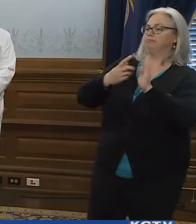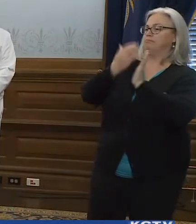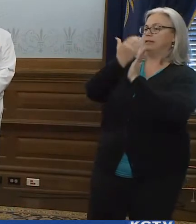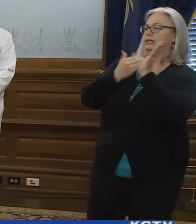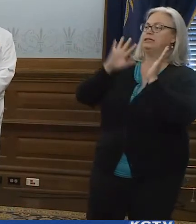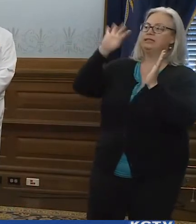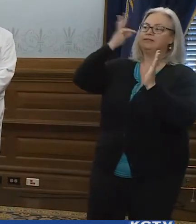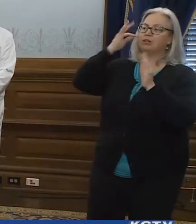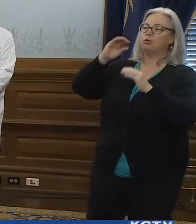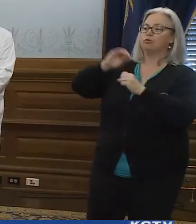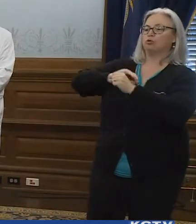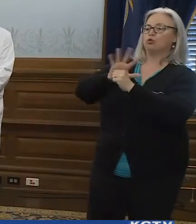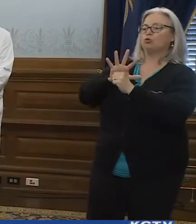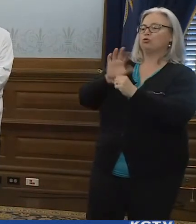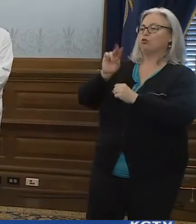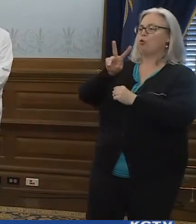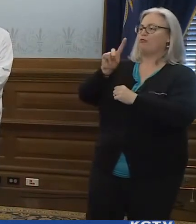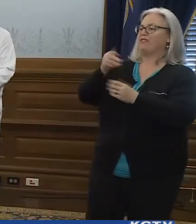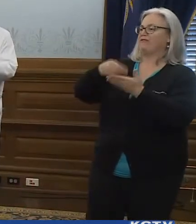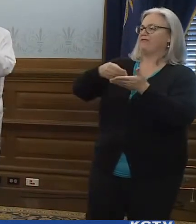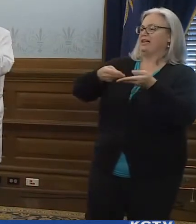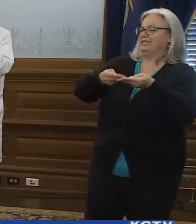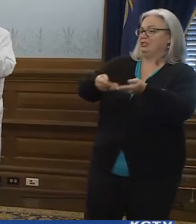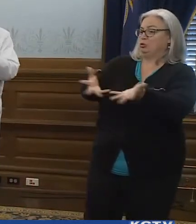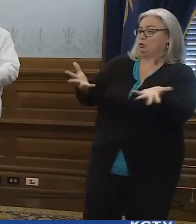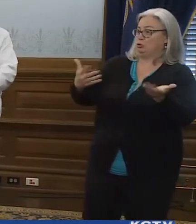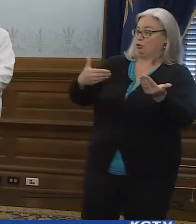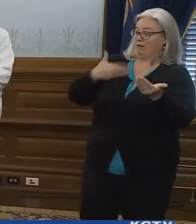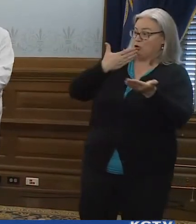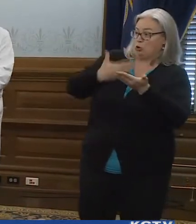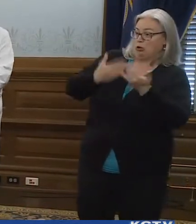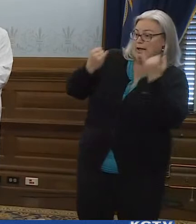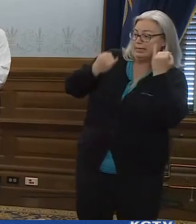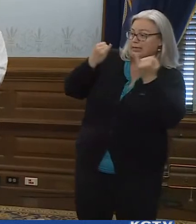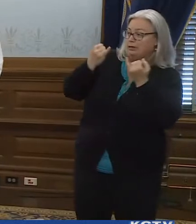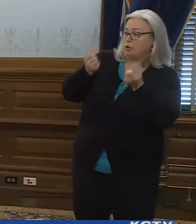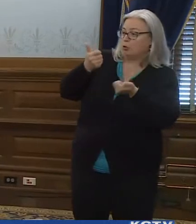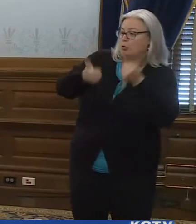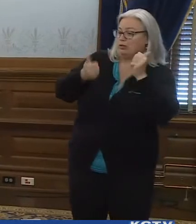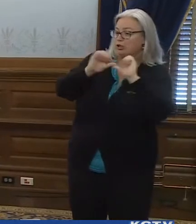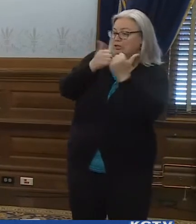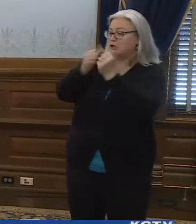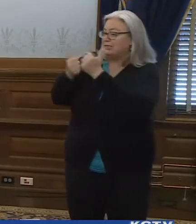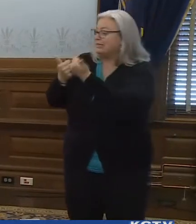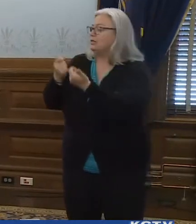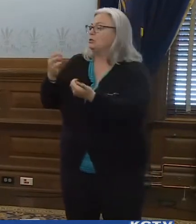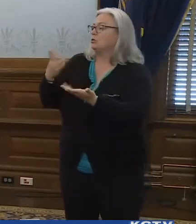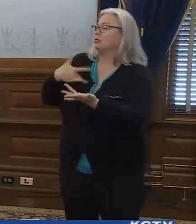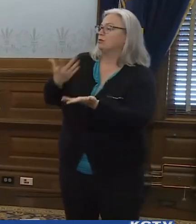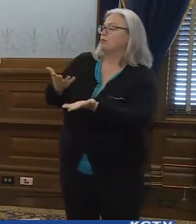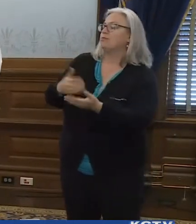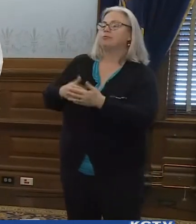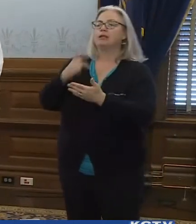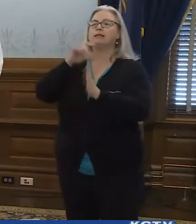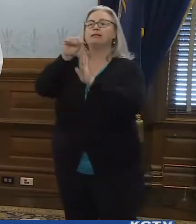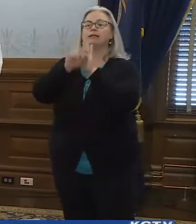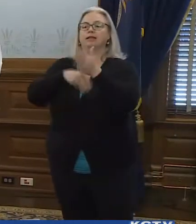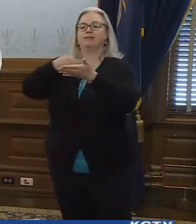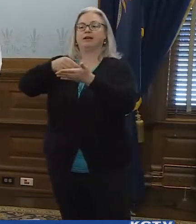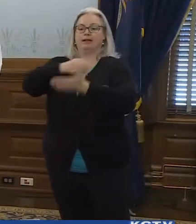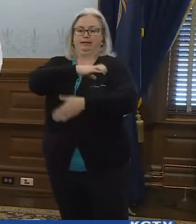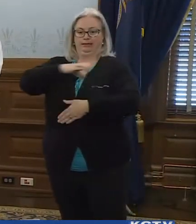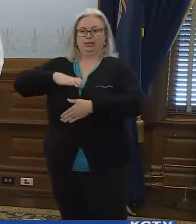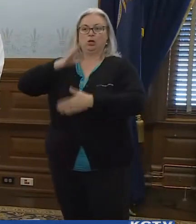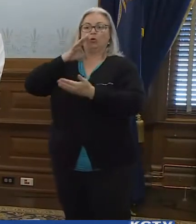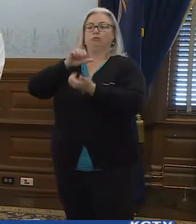federal COVID fund distribution? Do you have a good feel for that? Or? Yeah, I think what the State Finance Council will be